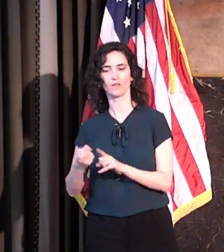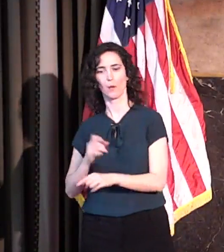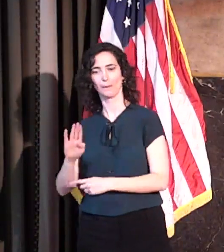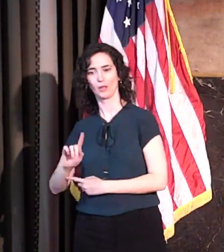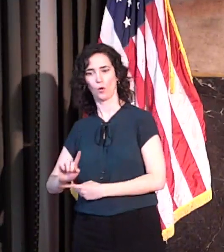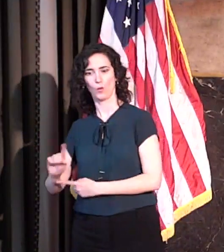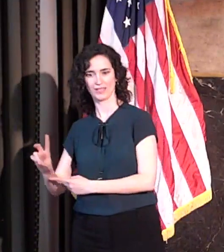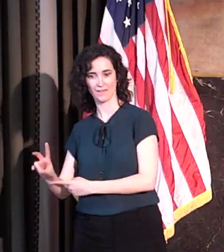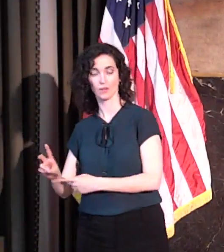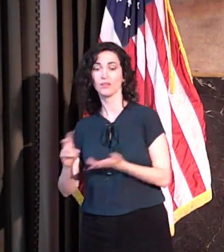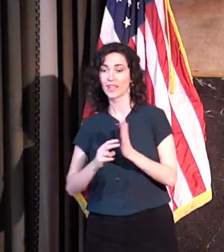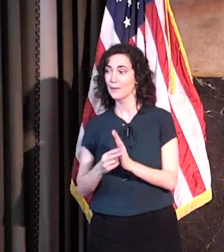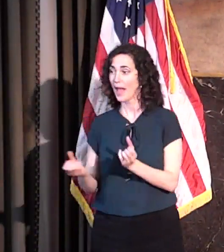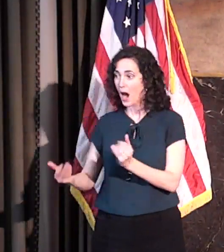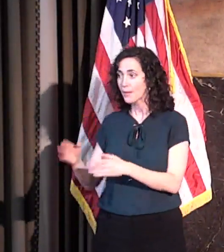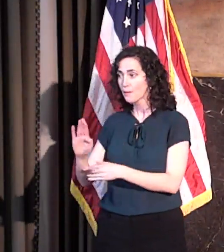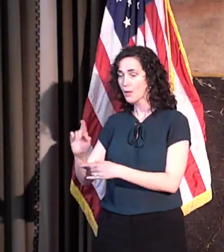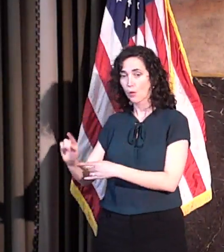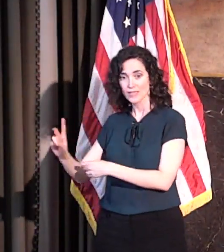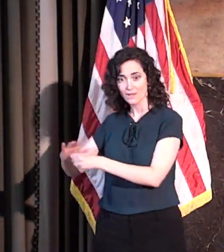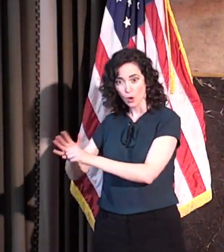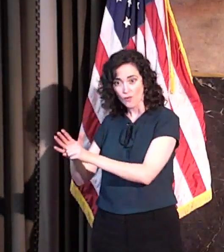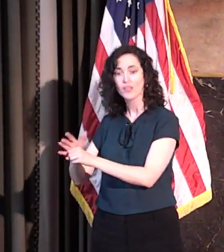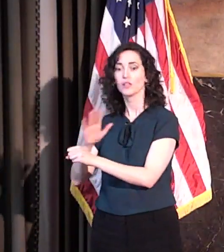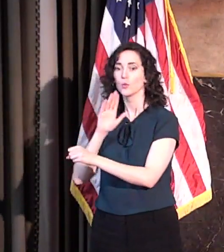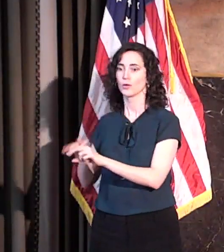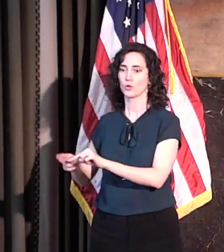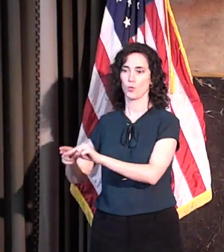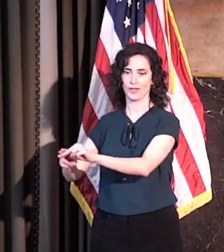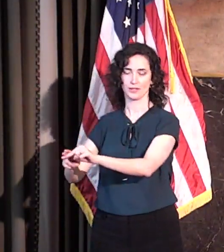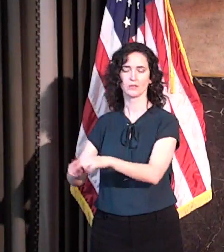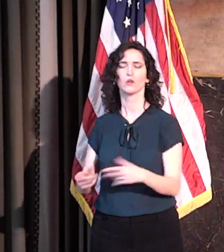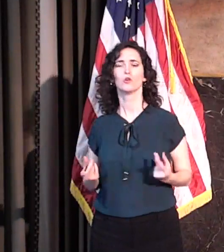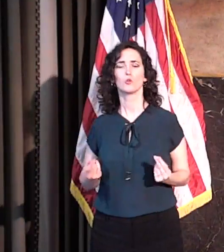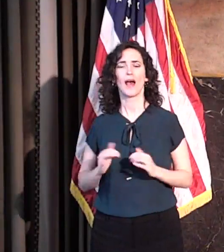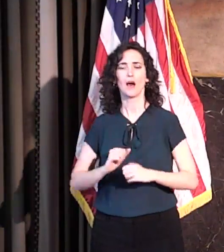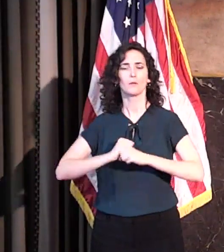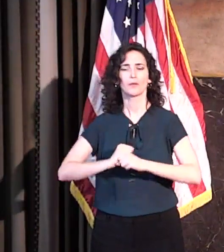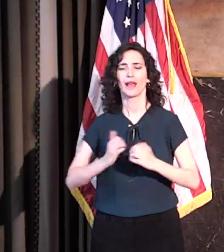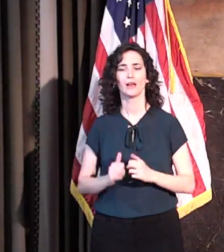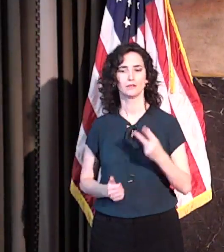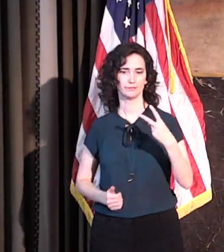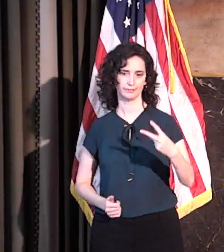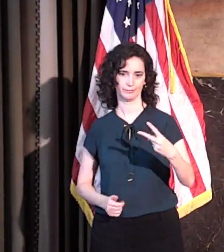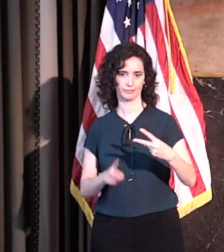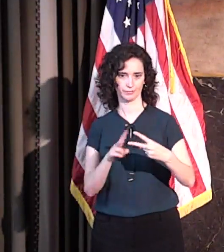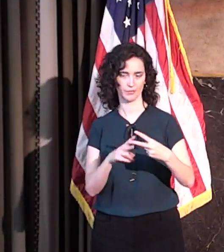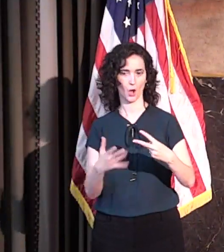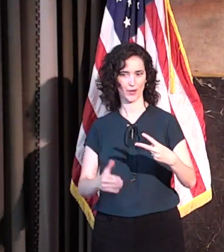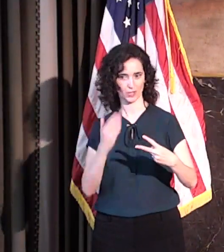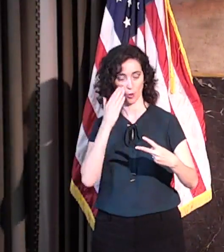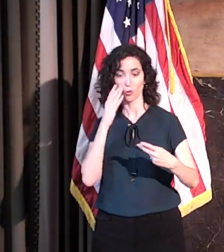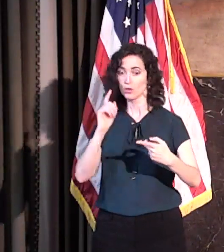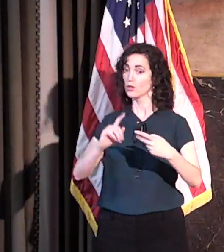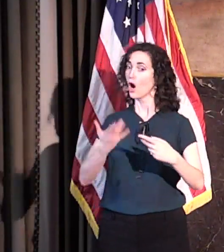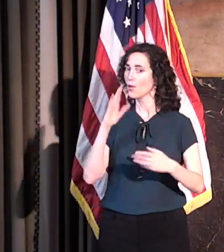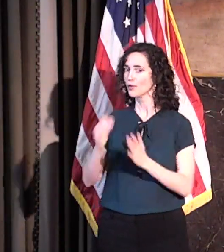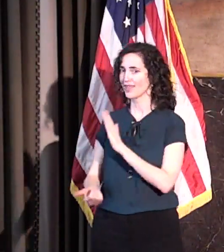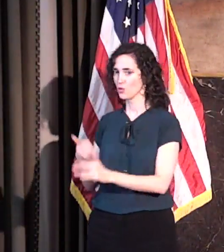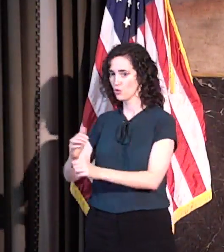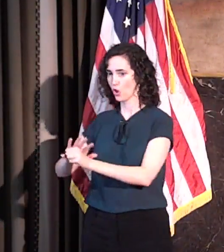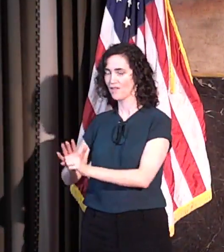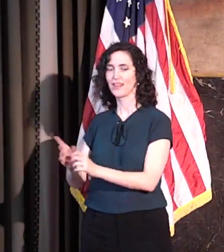to protect ourselves from this variant causing another surge. Listen, we already know the variant is more transmissible. We